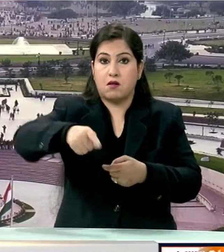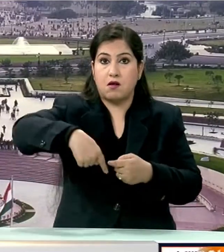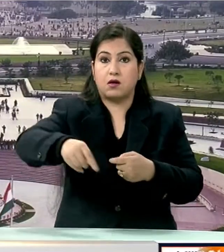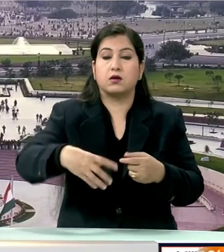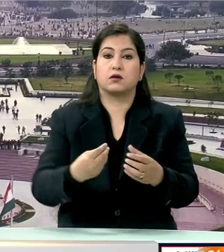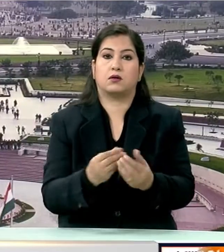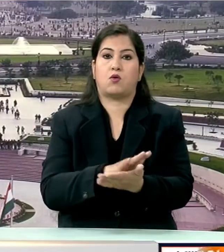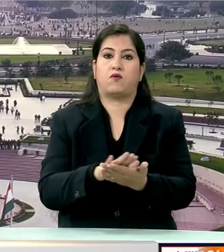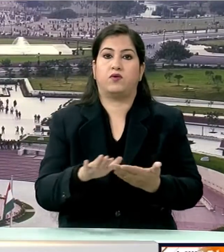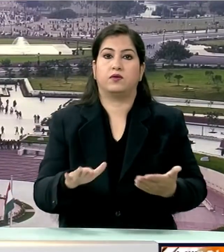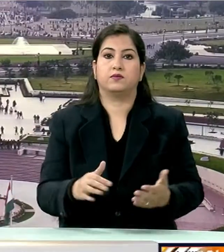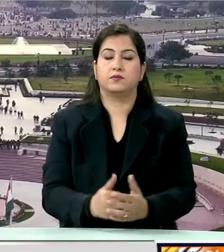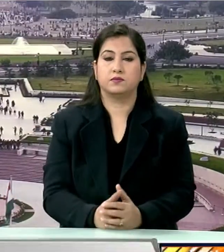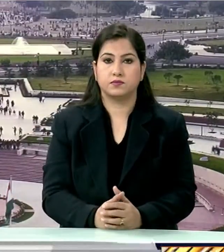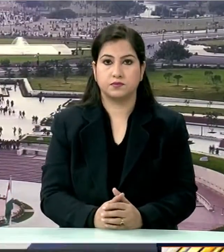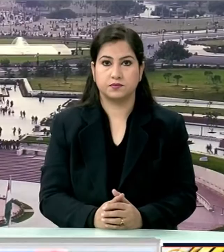Oval.